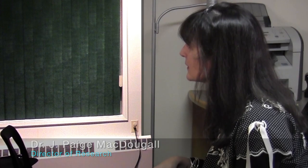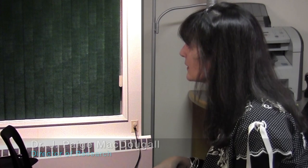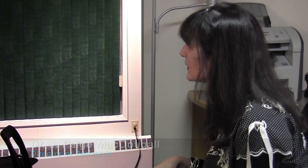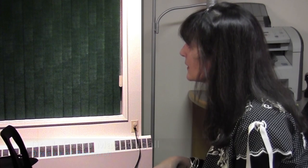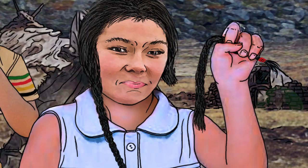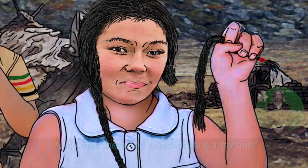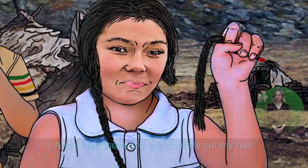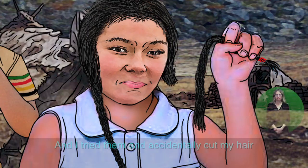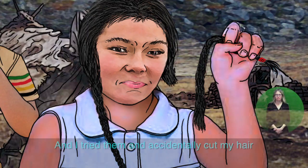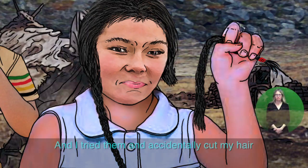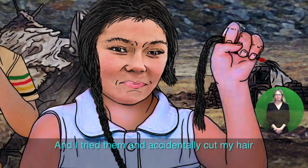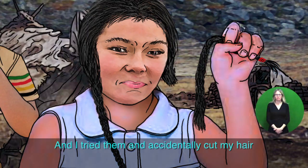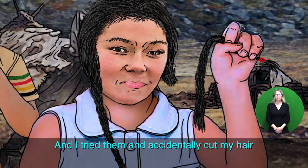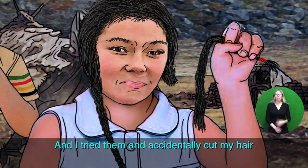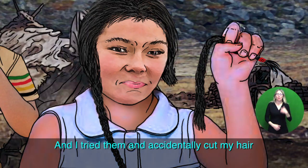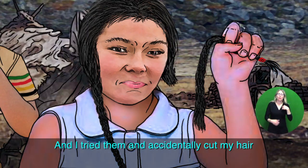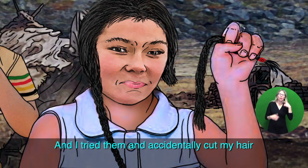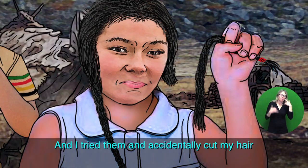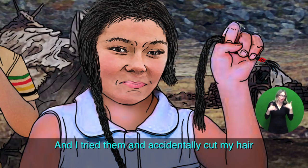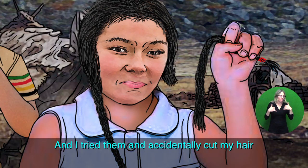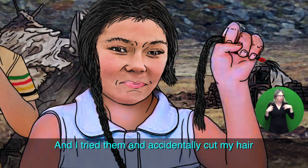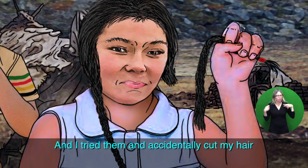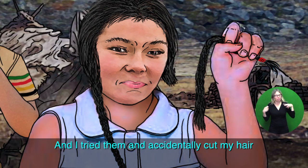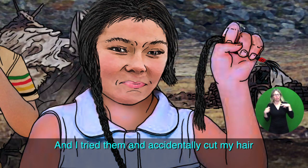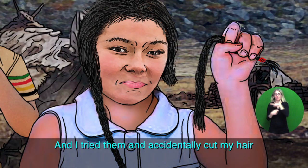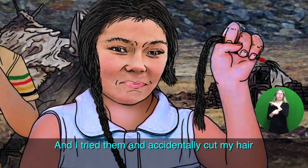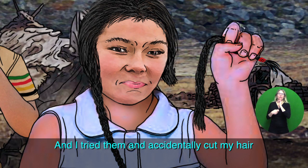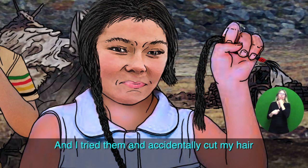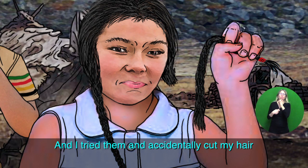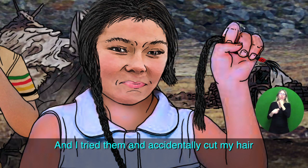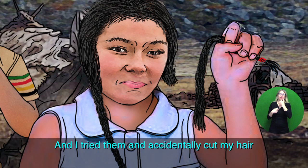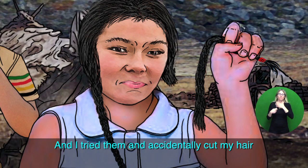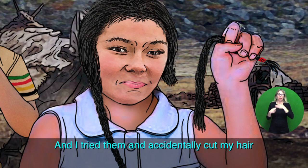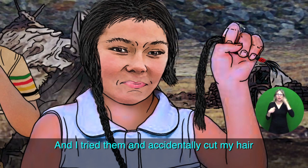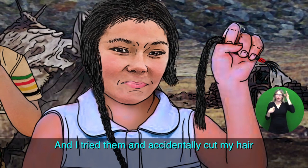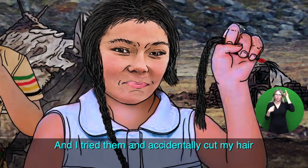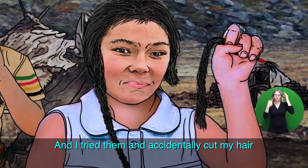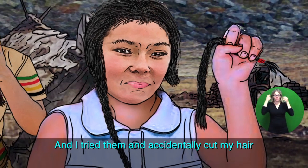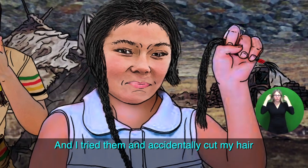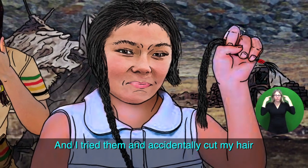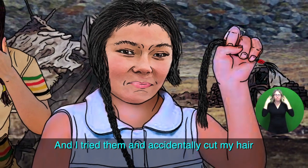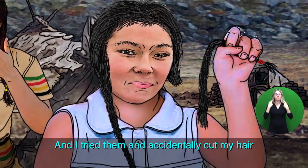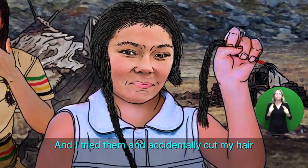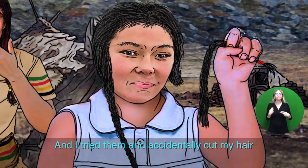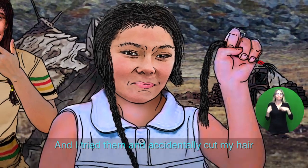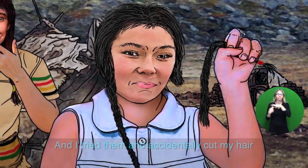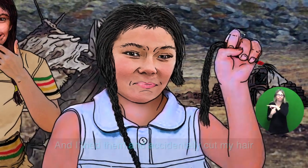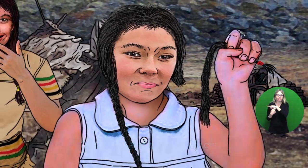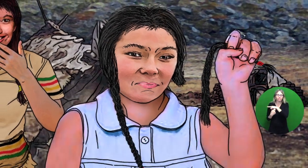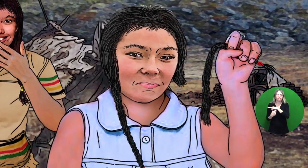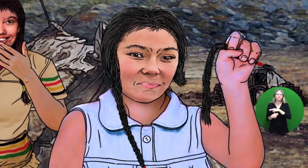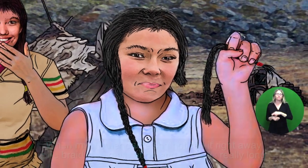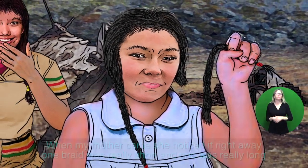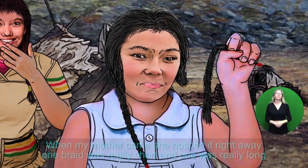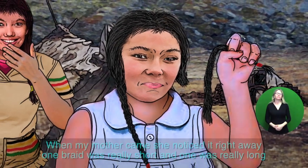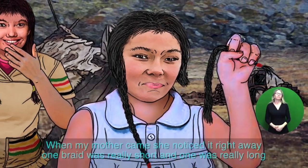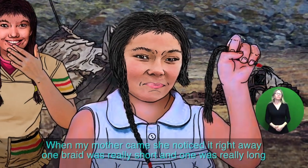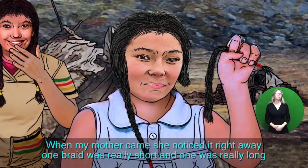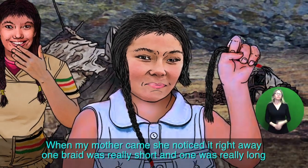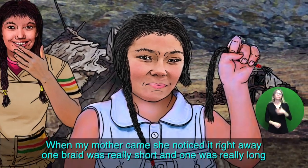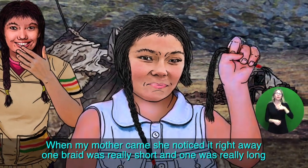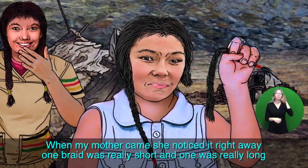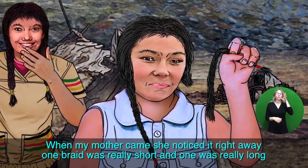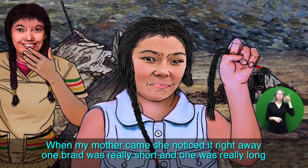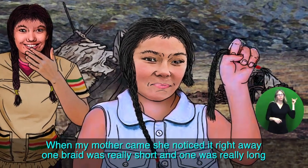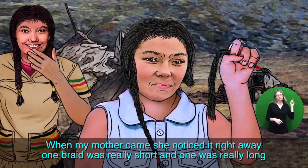accidentally cut her hair. When her mother came in, she noticed them right away. She noticed the hair right away. The other